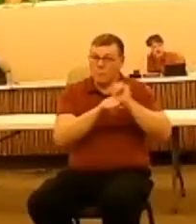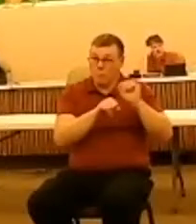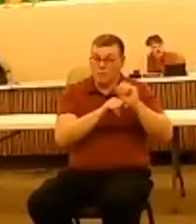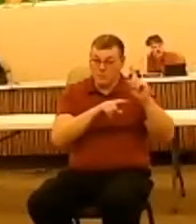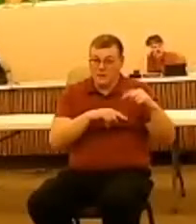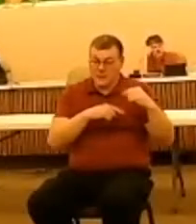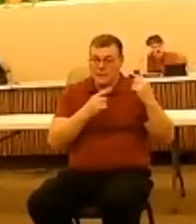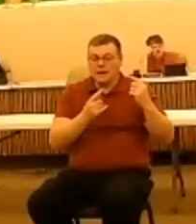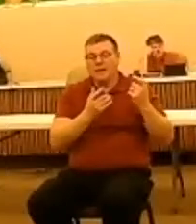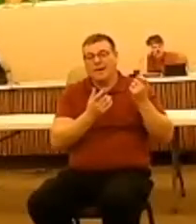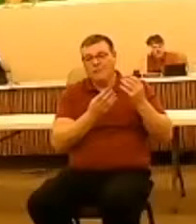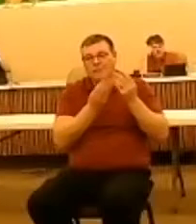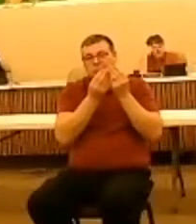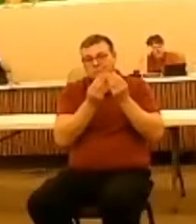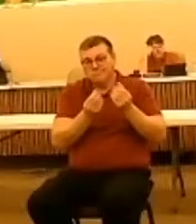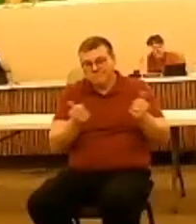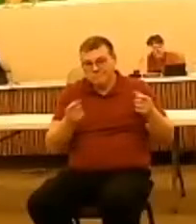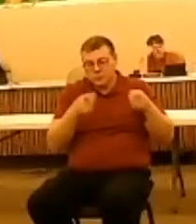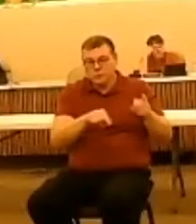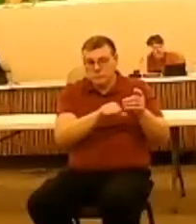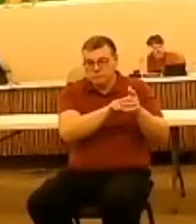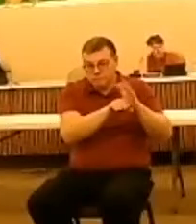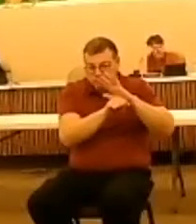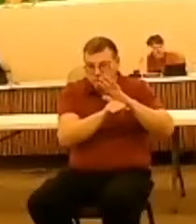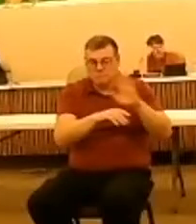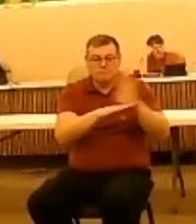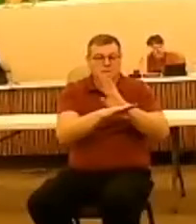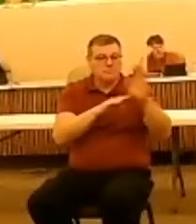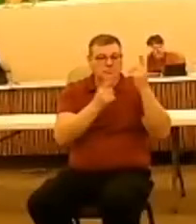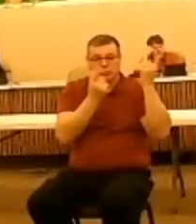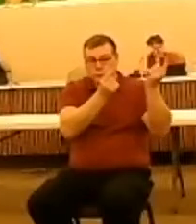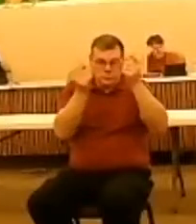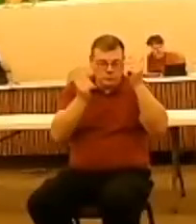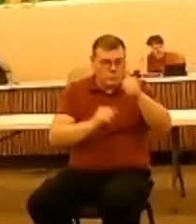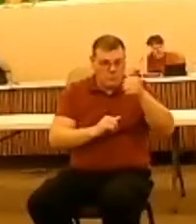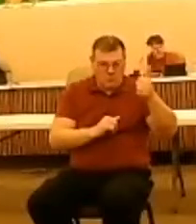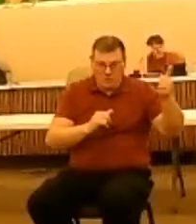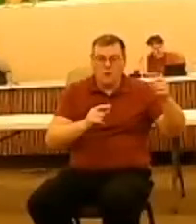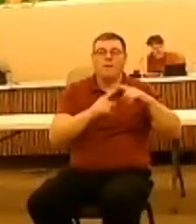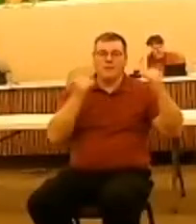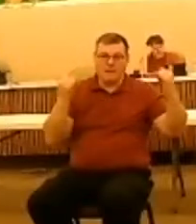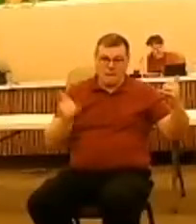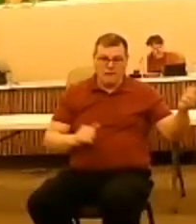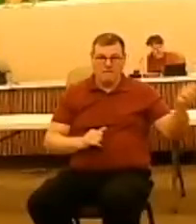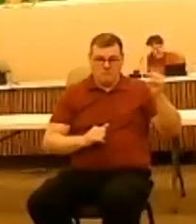lost a little steam during the pandemic. We got busy doing other stuff, but it's back.